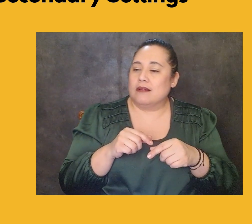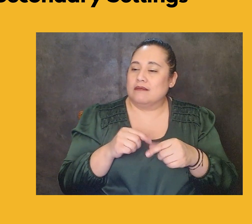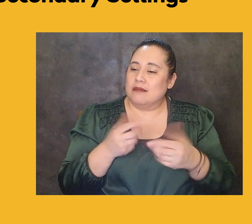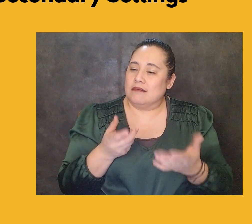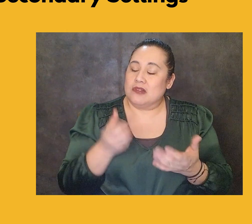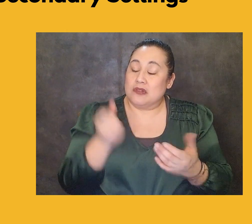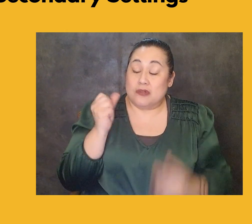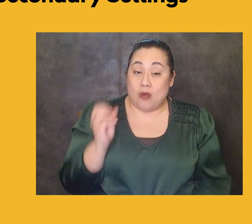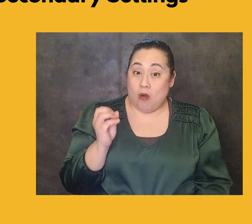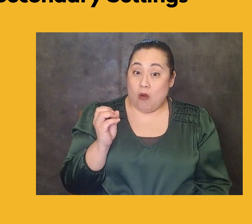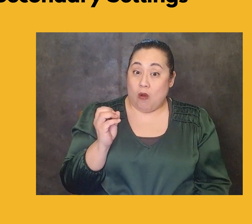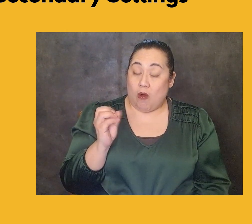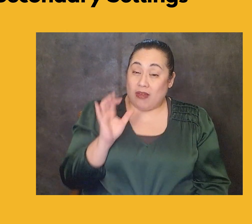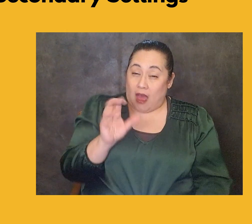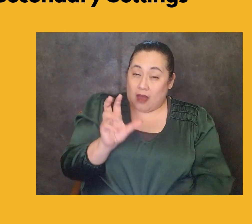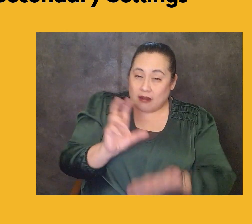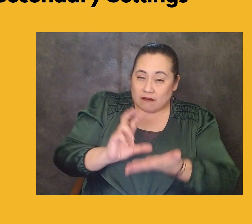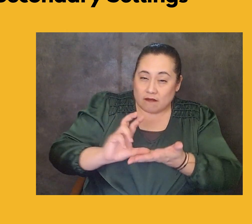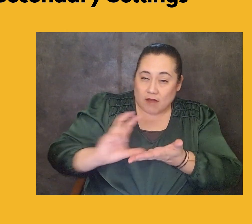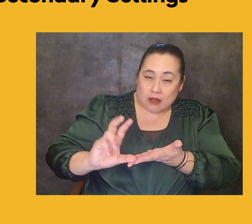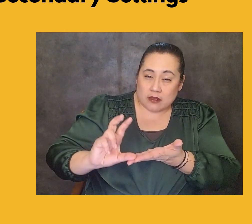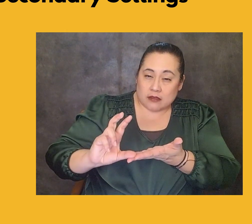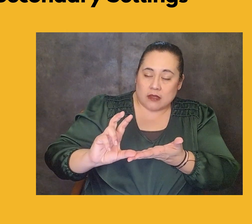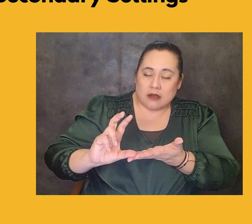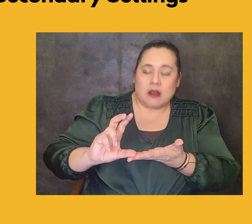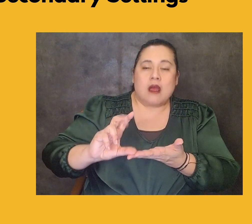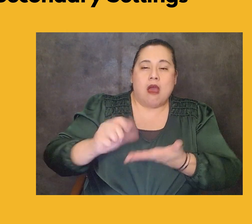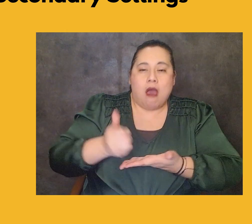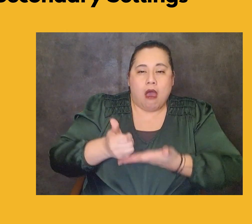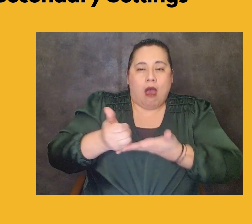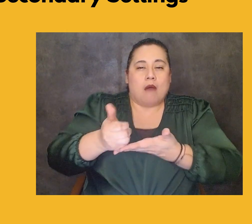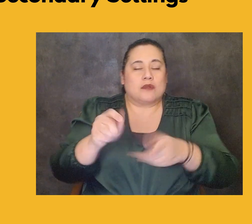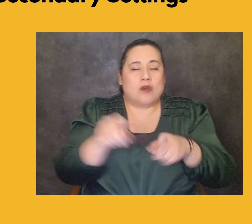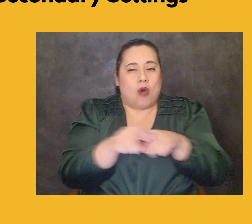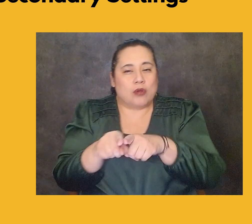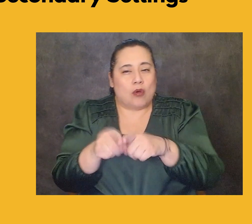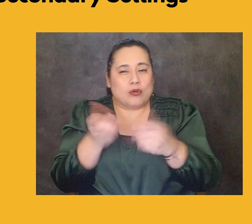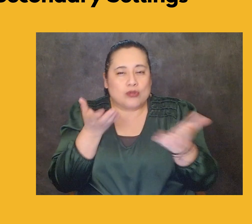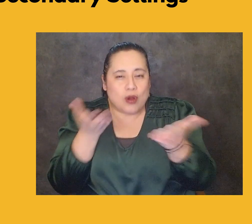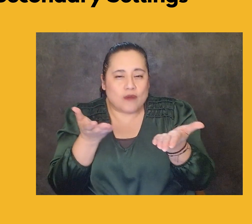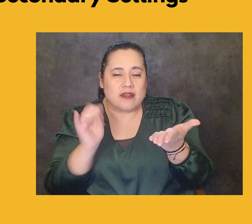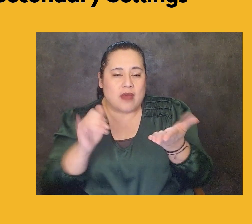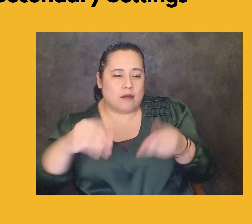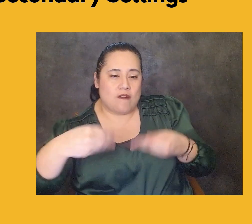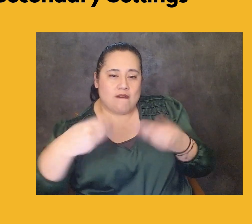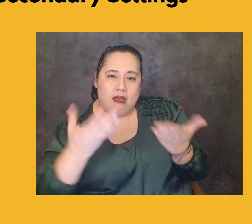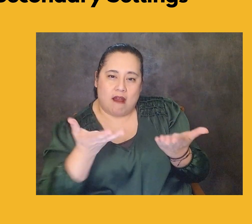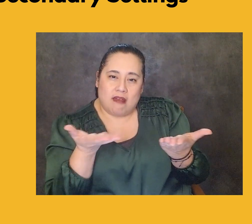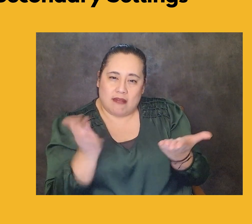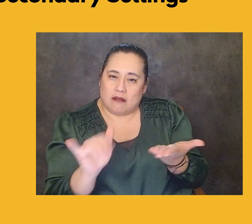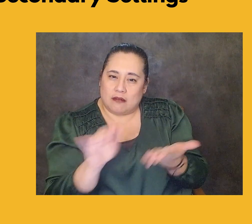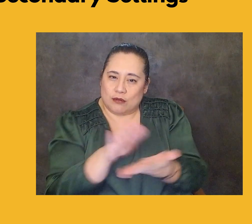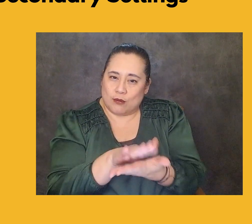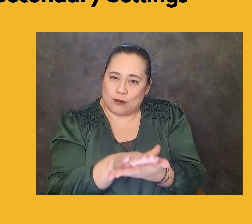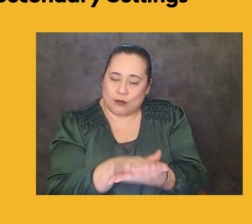So that investment helps also the service providers at that